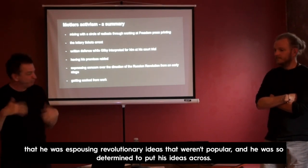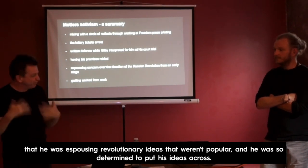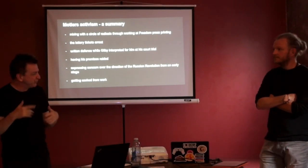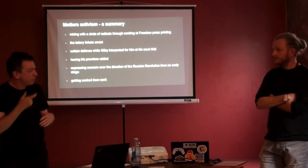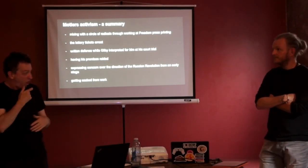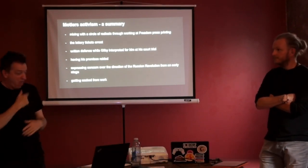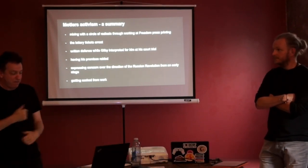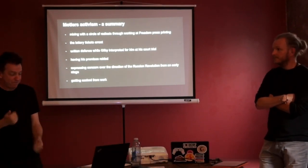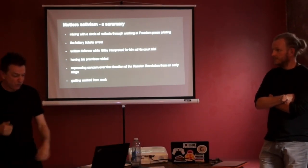happen and to,